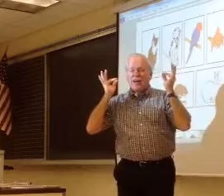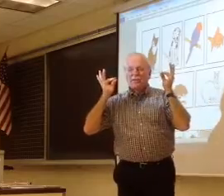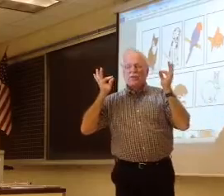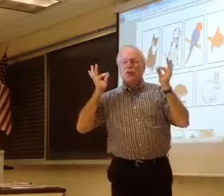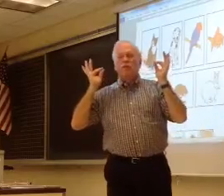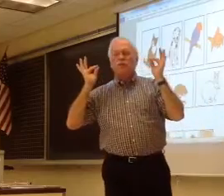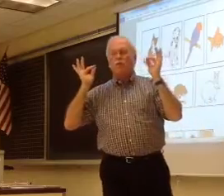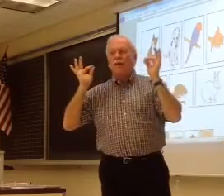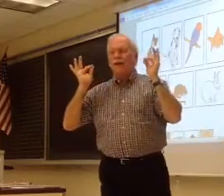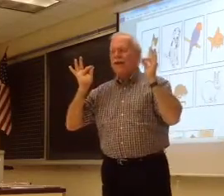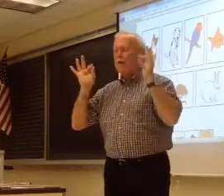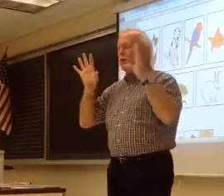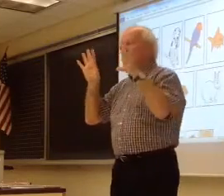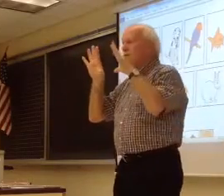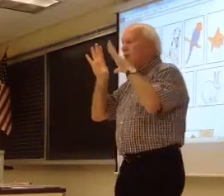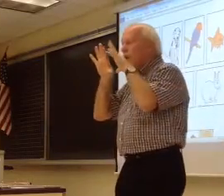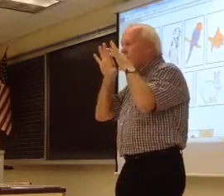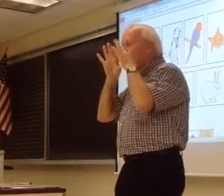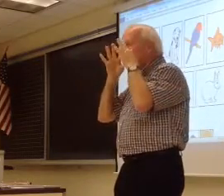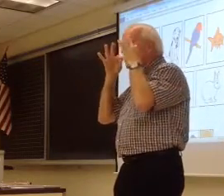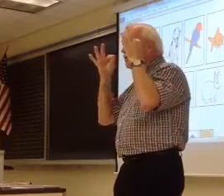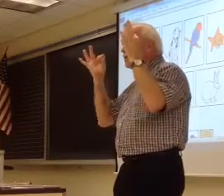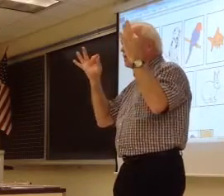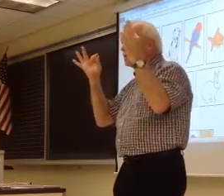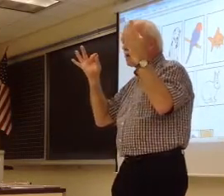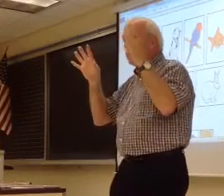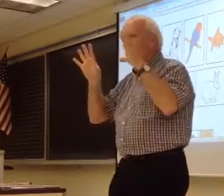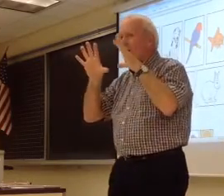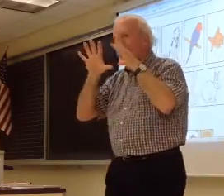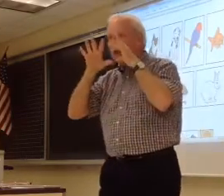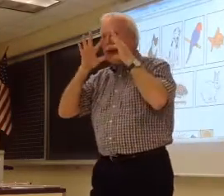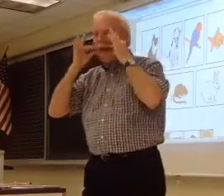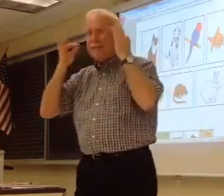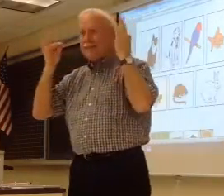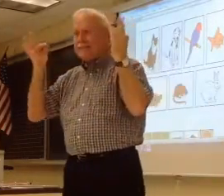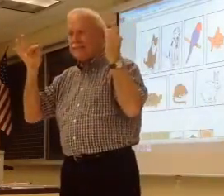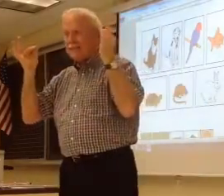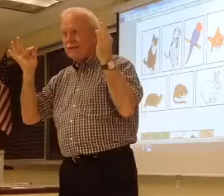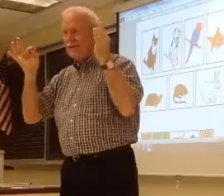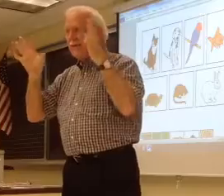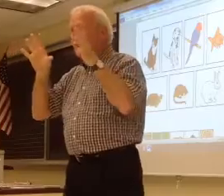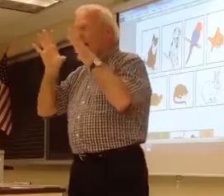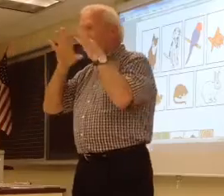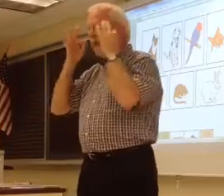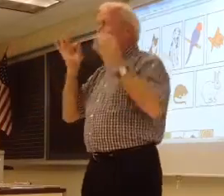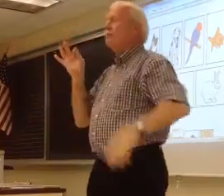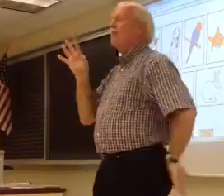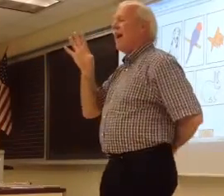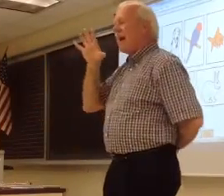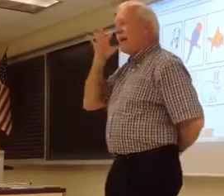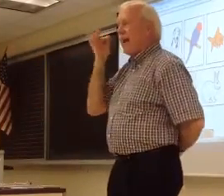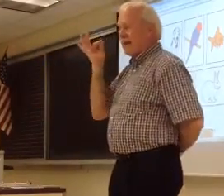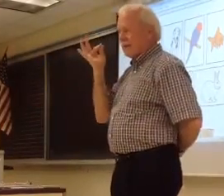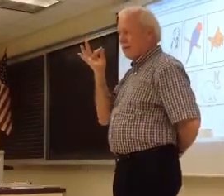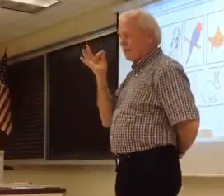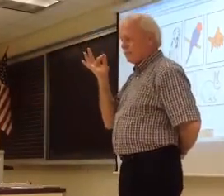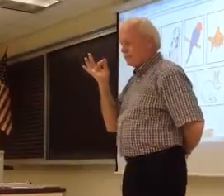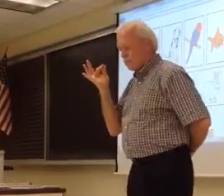it's really usually one-handed, but it's the whiskers coming off of the cat. The cat.